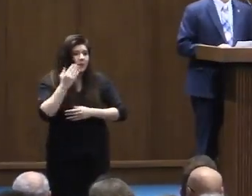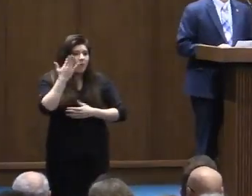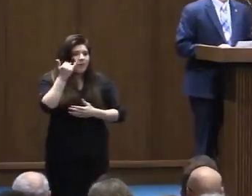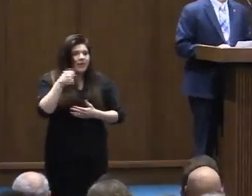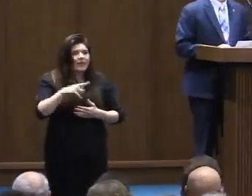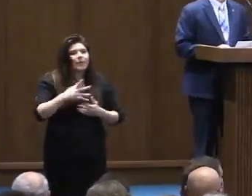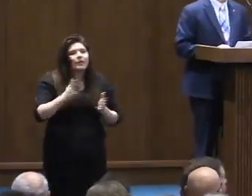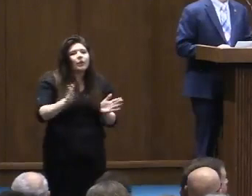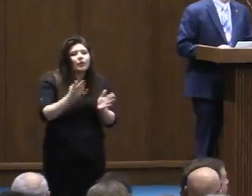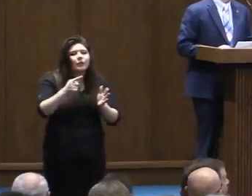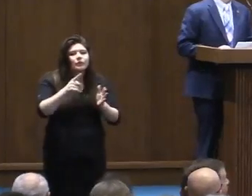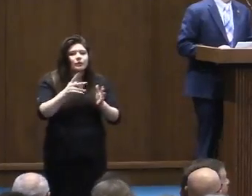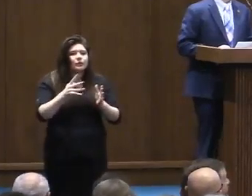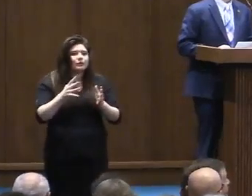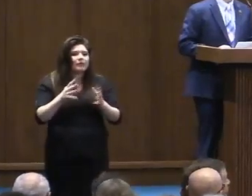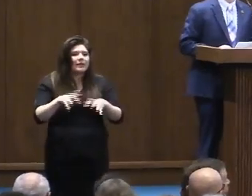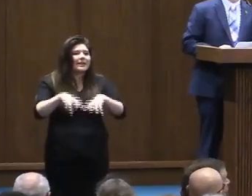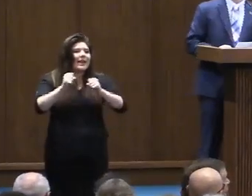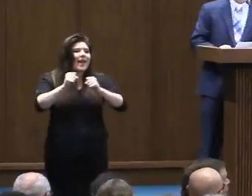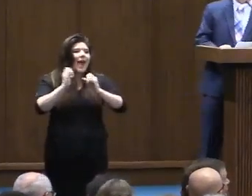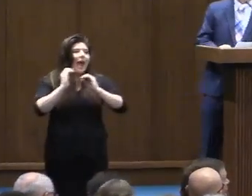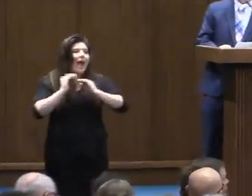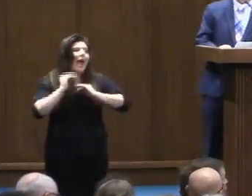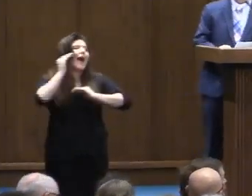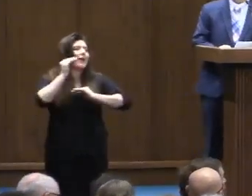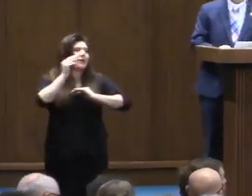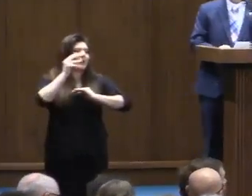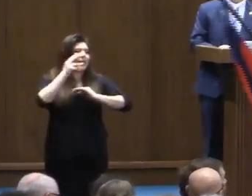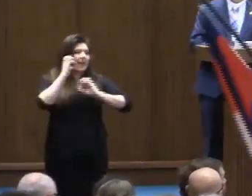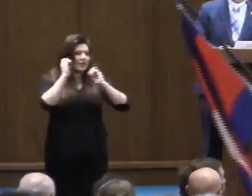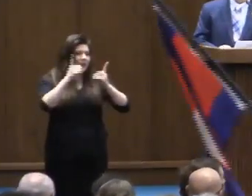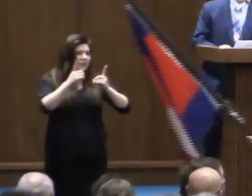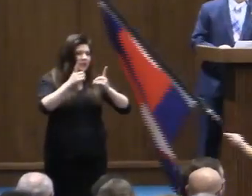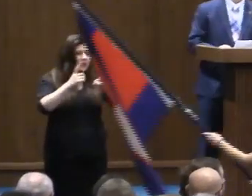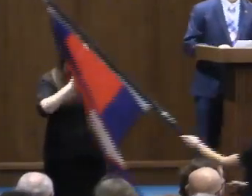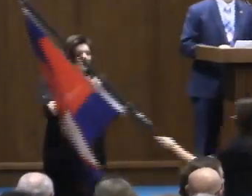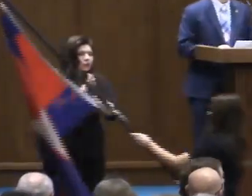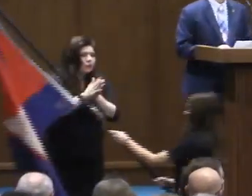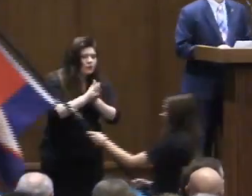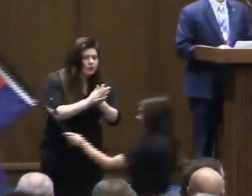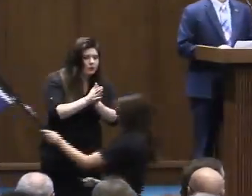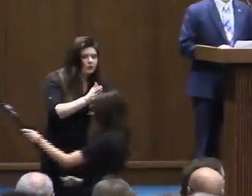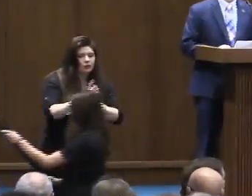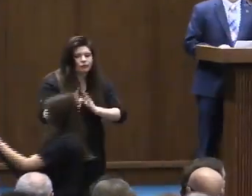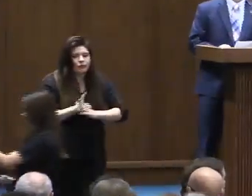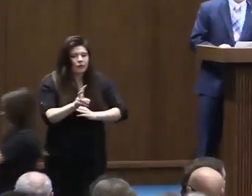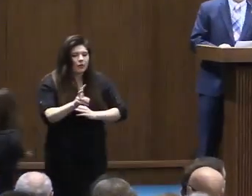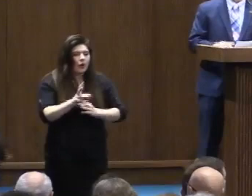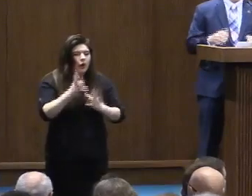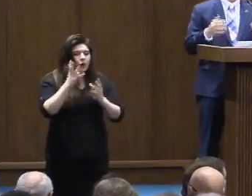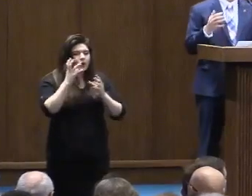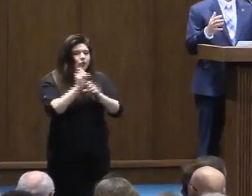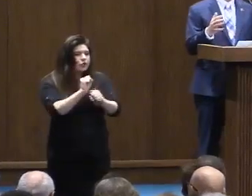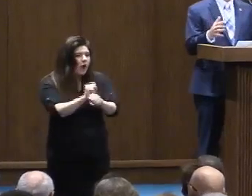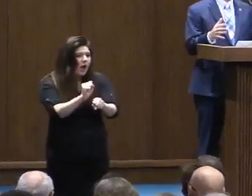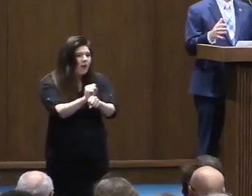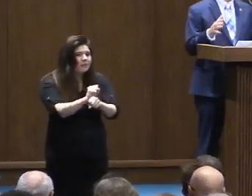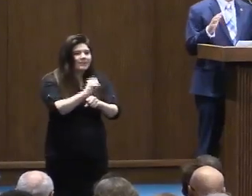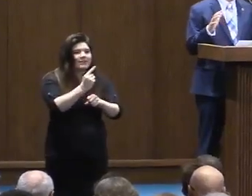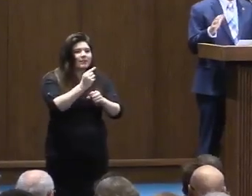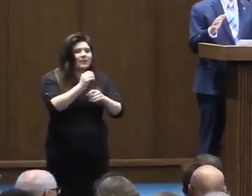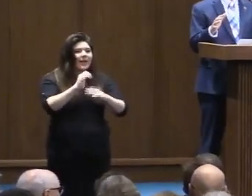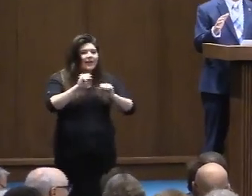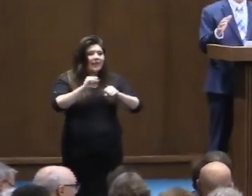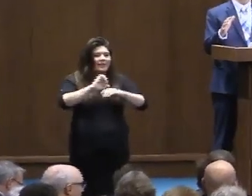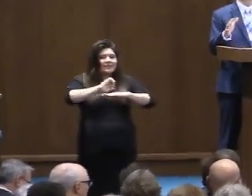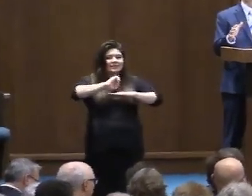pursue higher education, to pursue their career, to pursue something more to set them up to